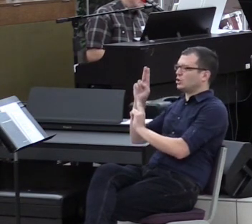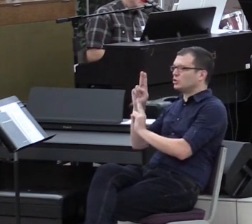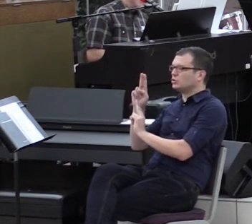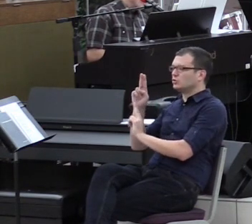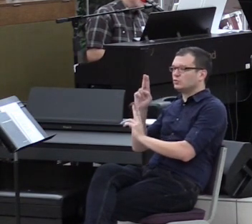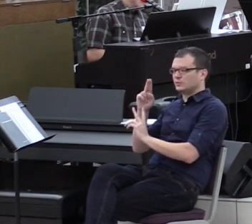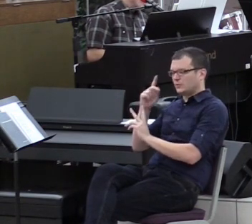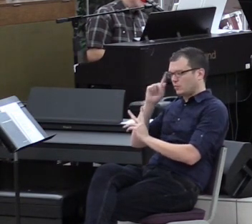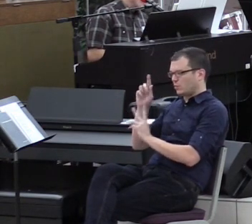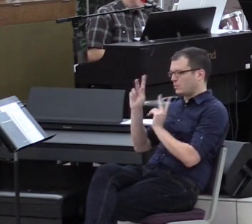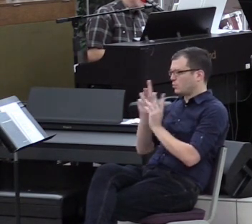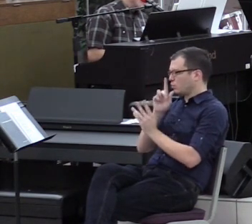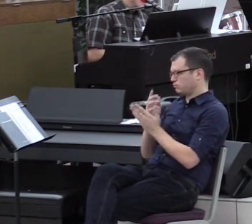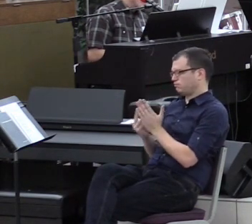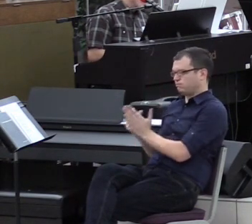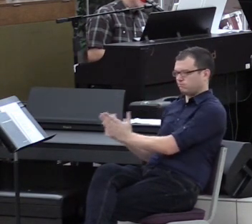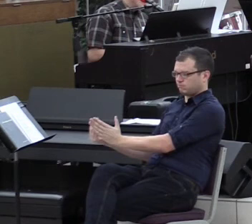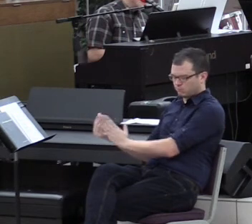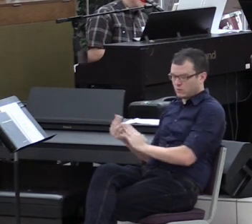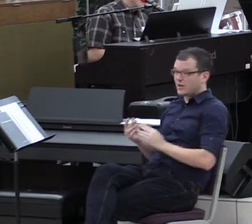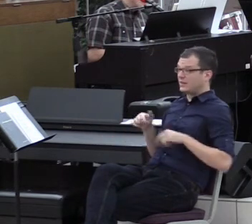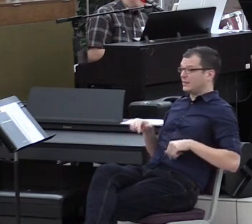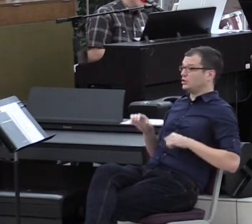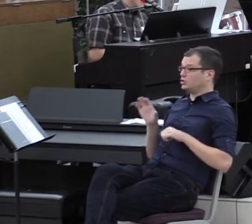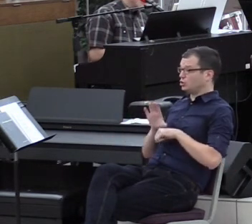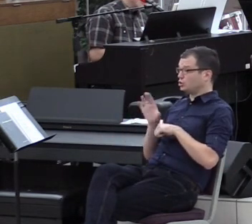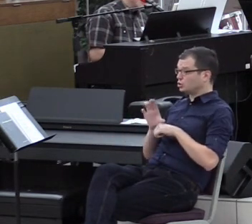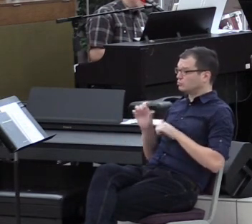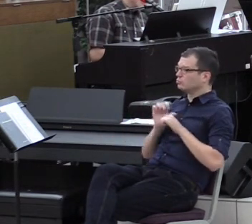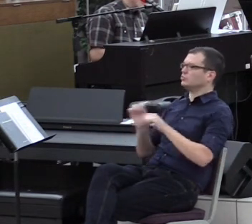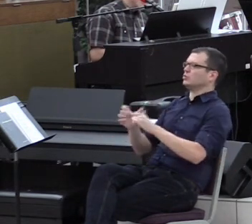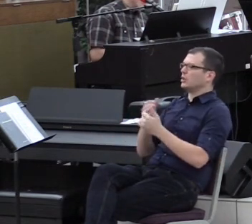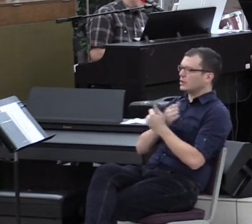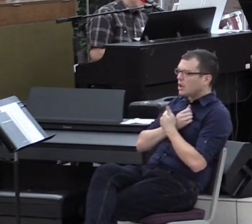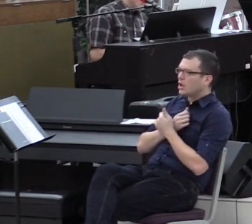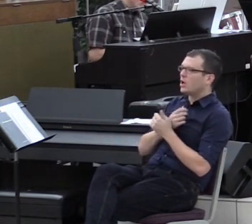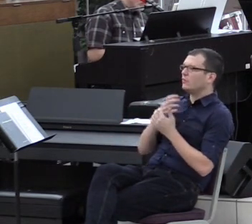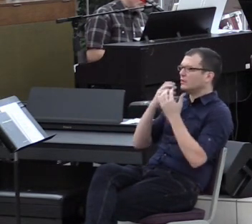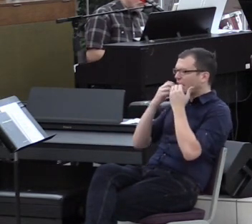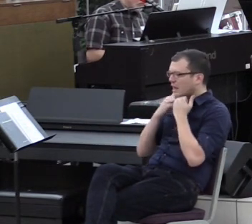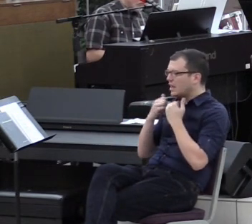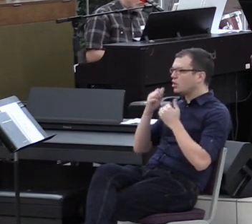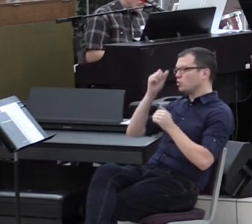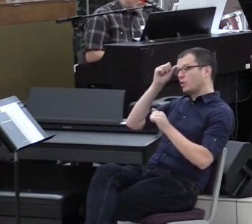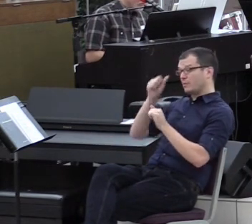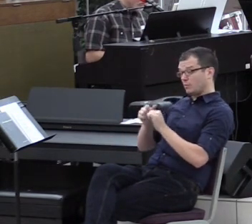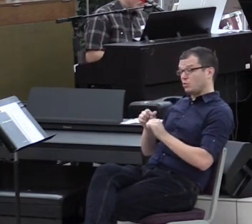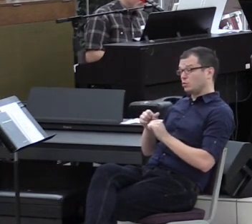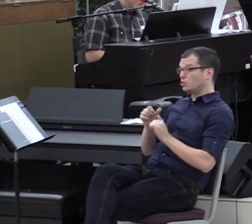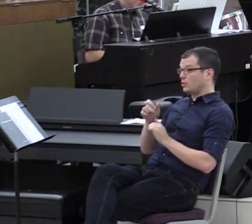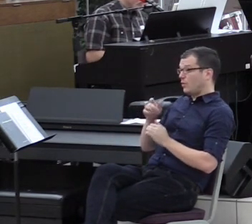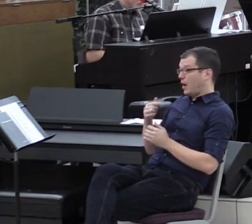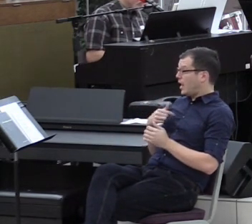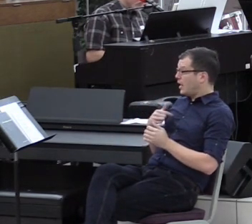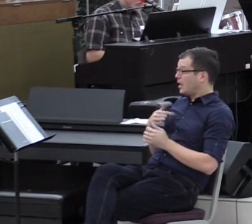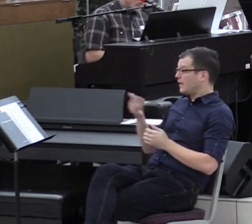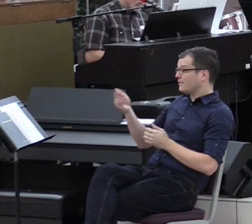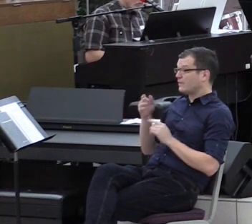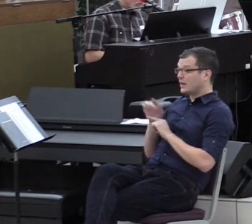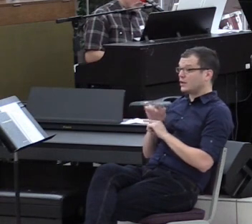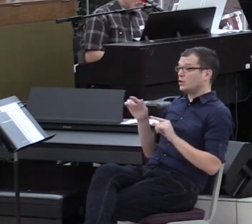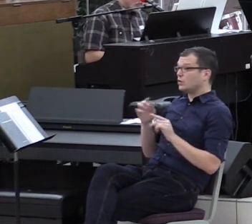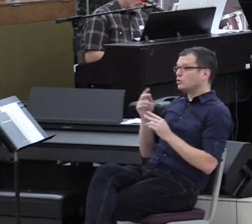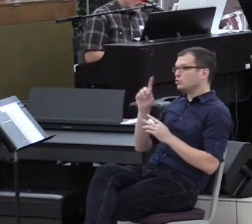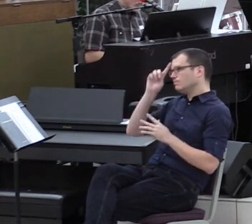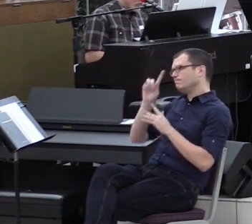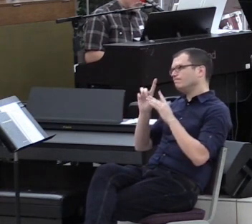This continues to be the church that loves and cares and remembers. So I invite you to bring someone to mind